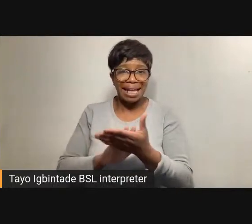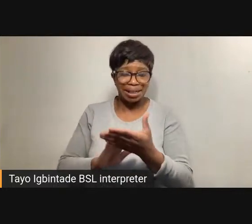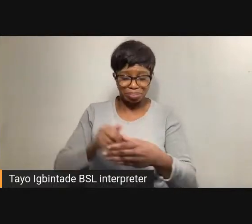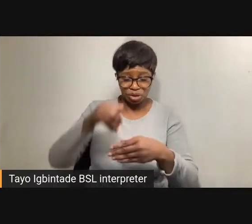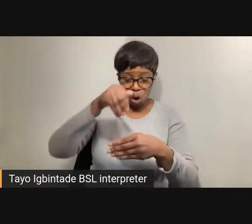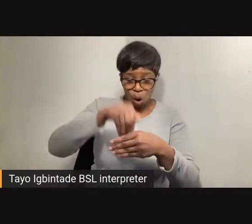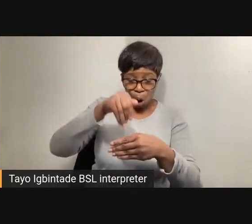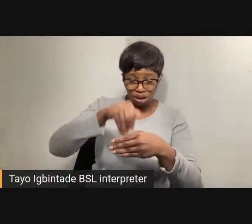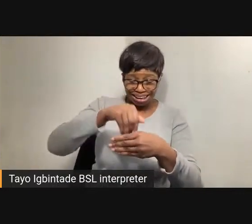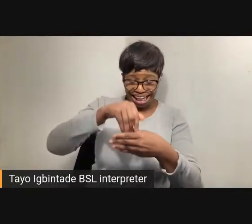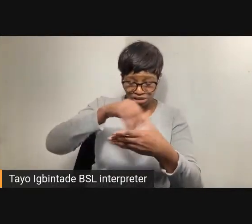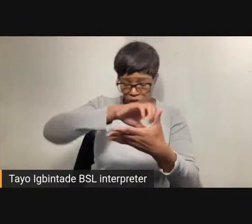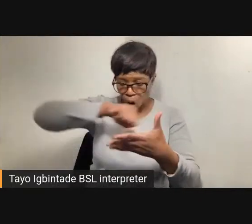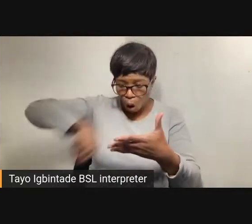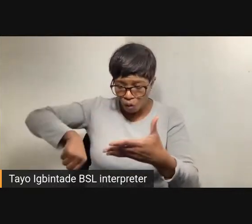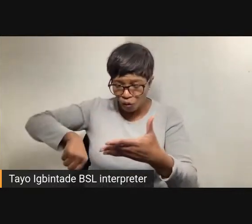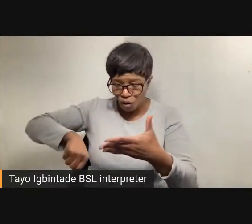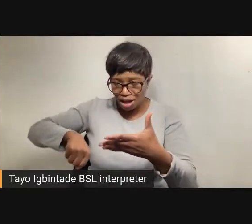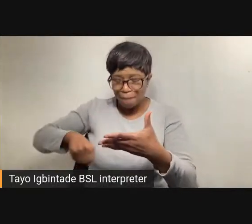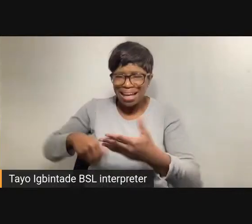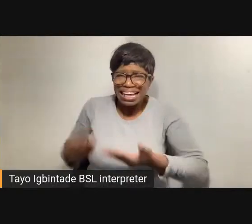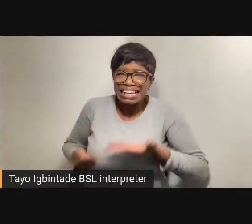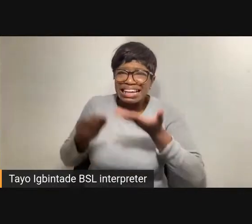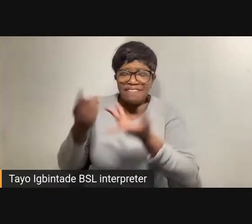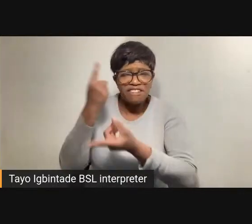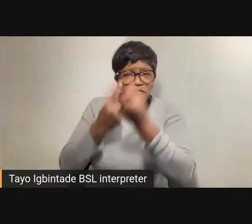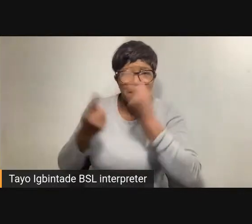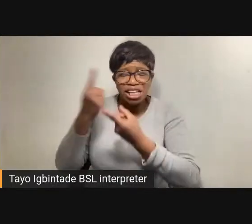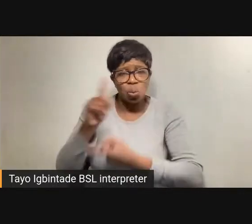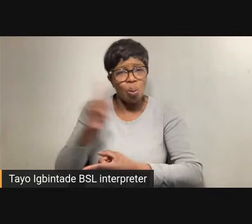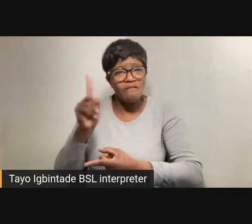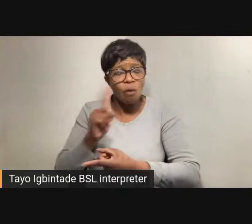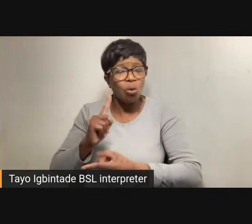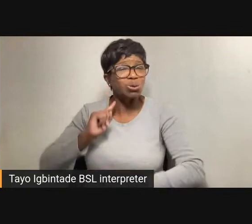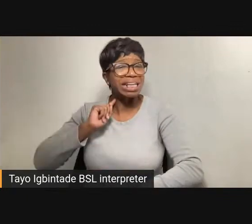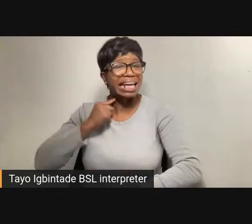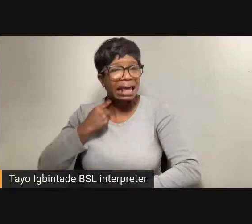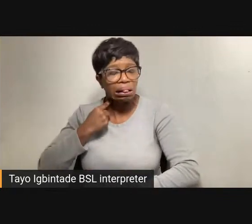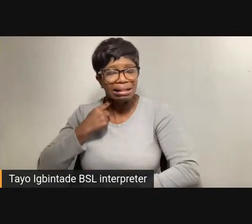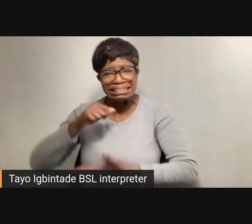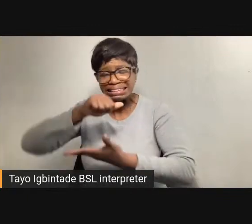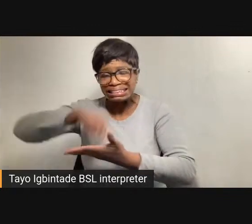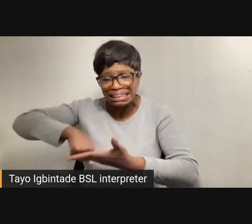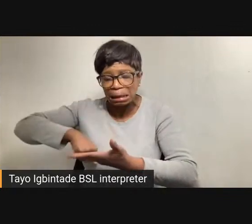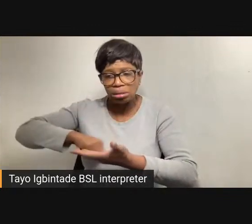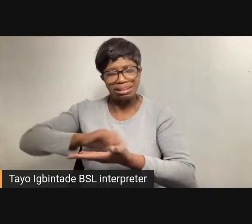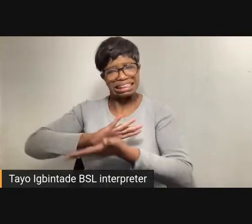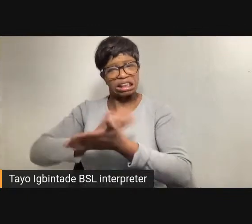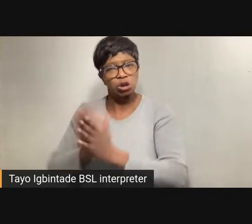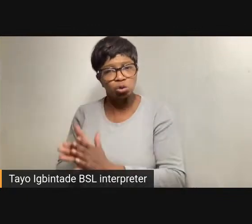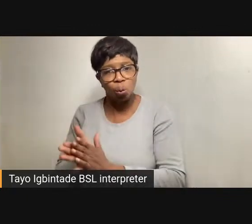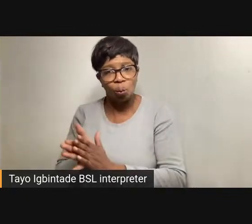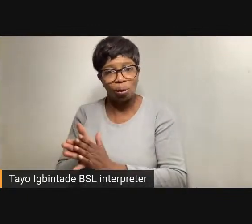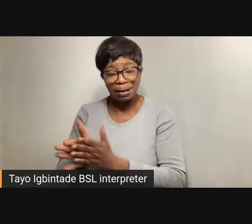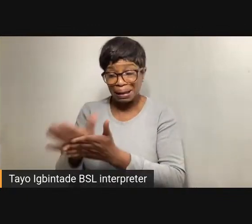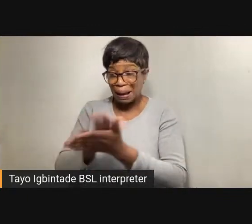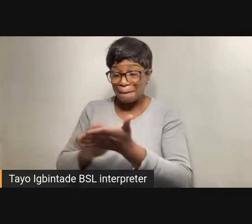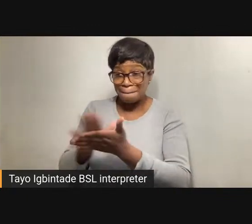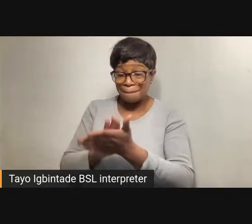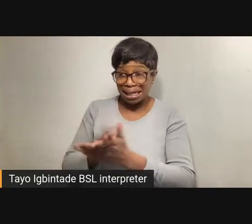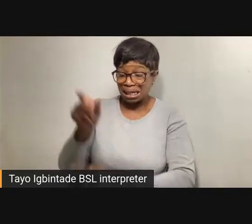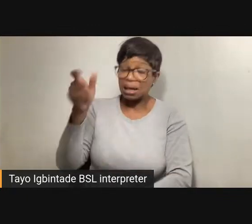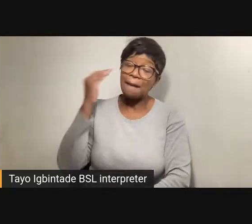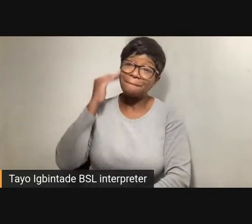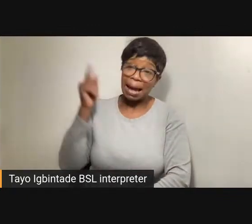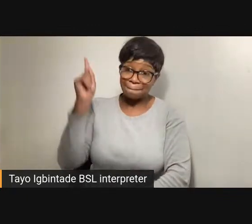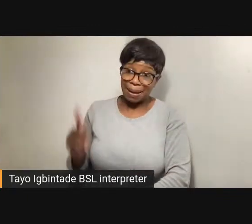was meant to steal, kill, and destroy. It has held Black people in bondage, and I would argue to this